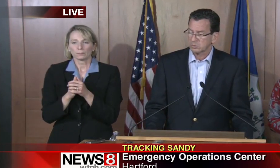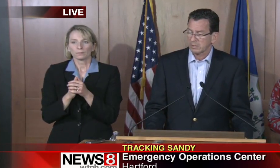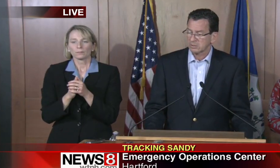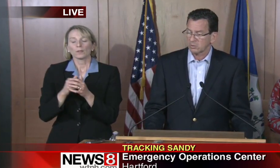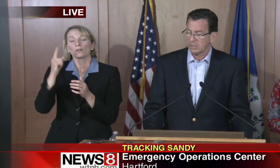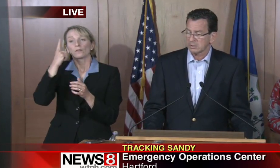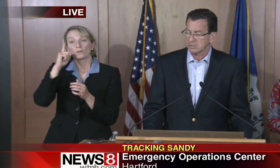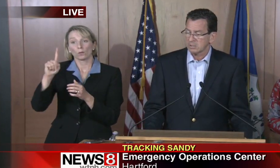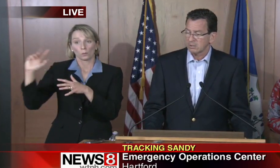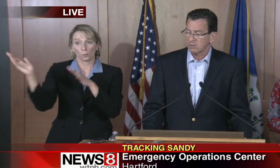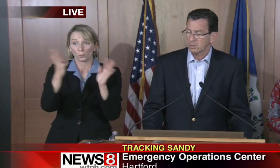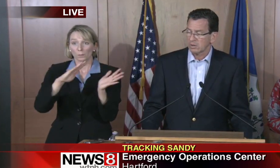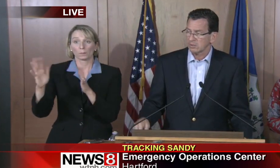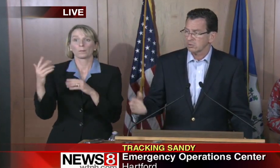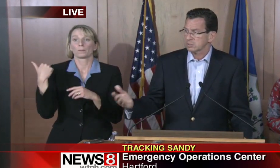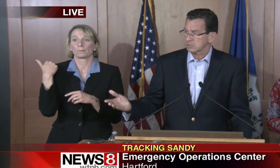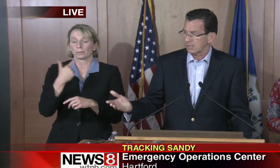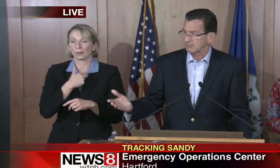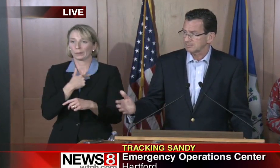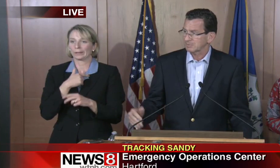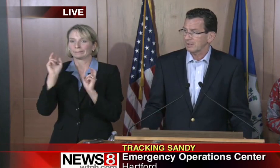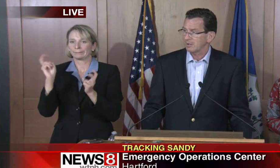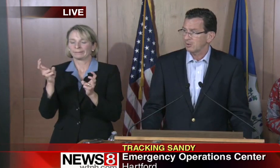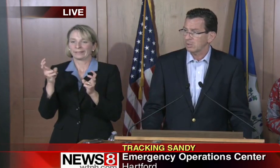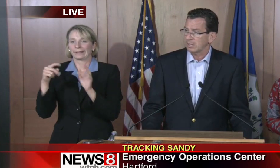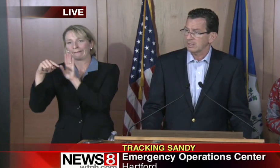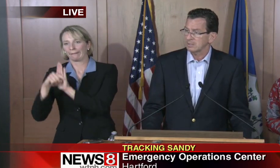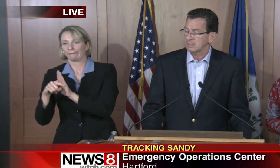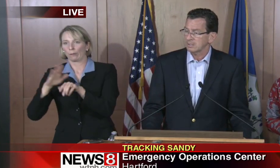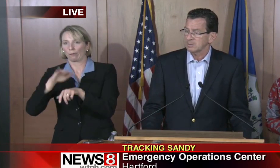With respect to the winds, we were on the losing side.